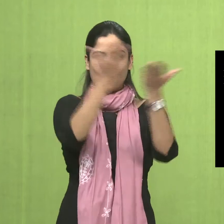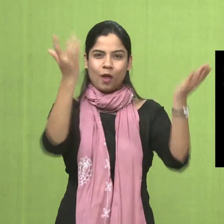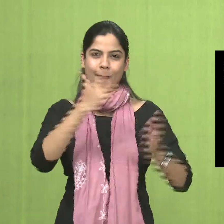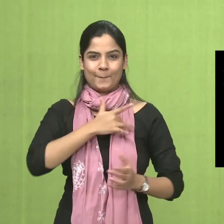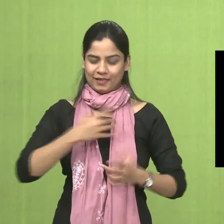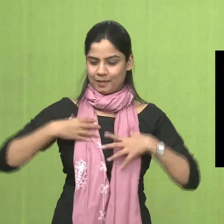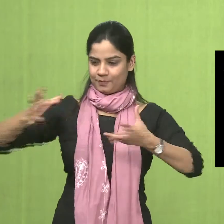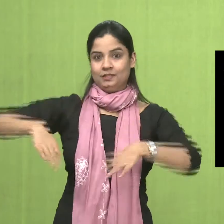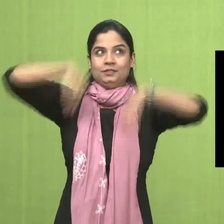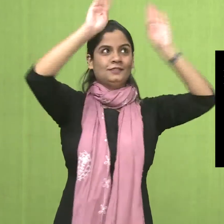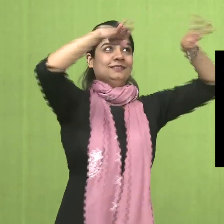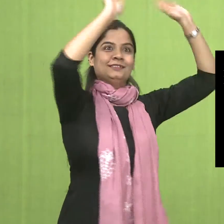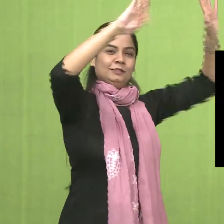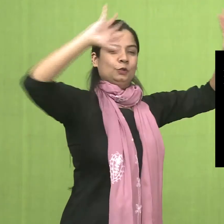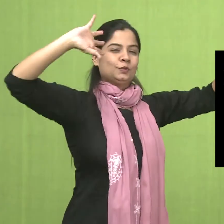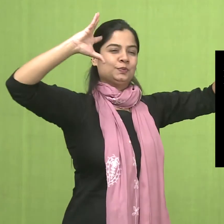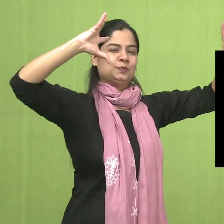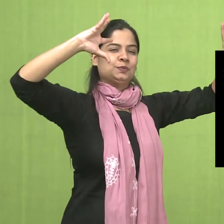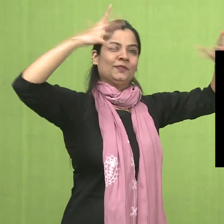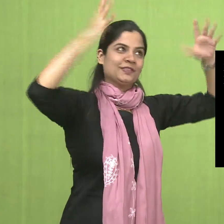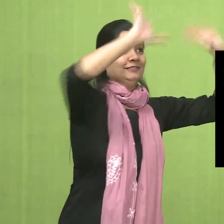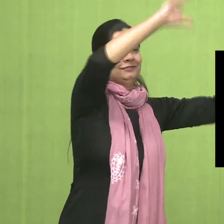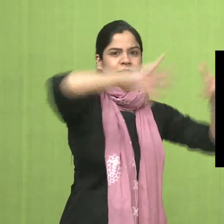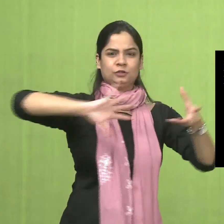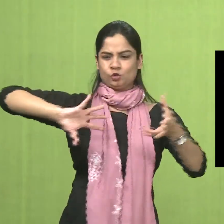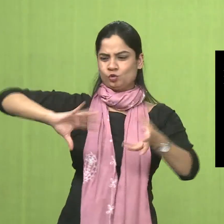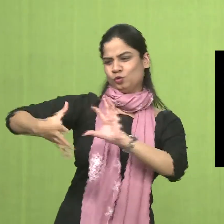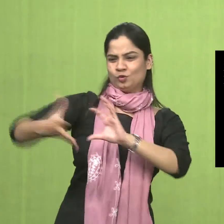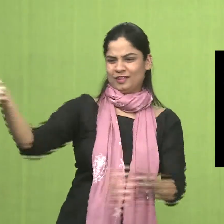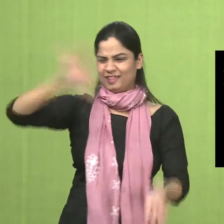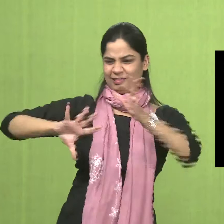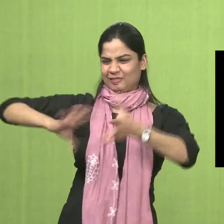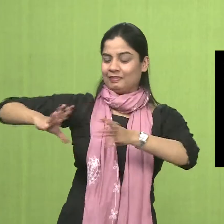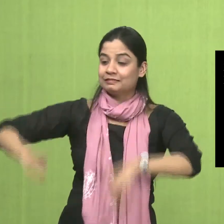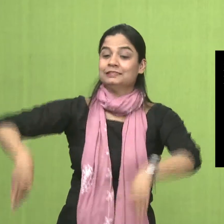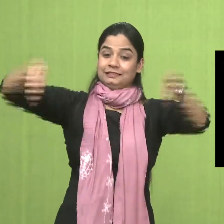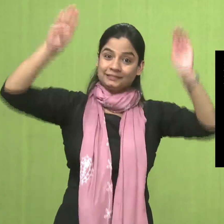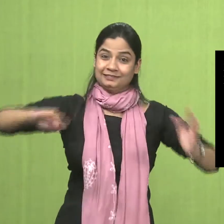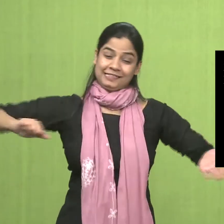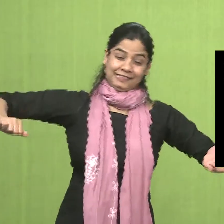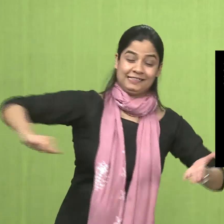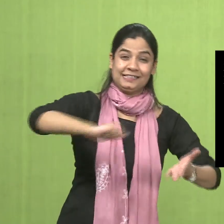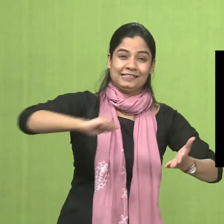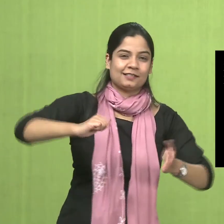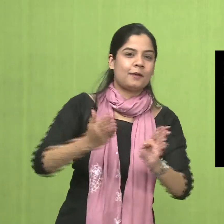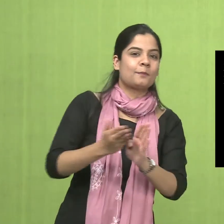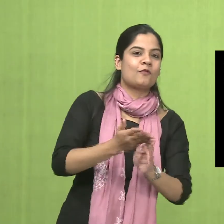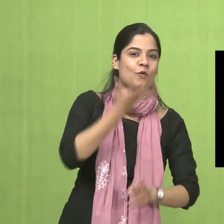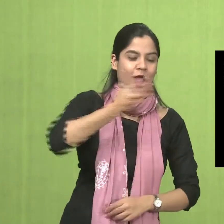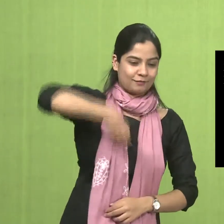always, once your clothes are dry and they are crinkled, you need to iron them for making them look clean. So